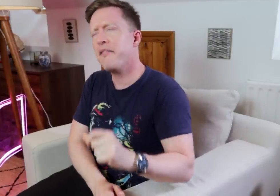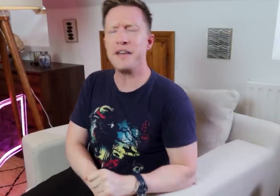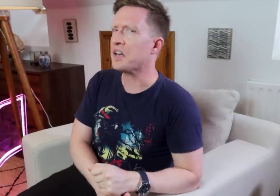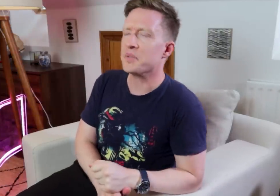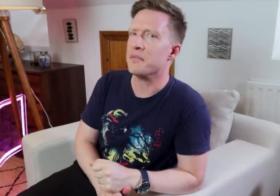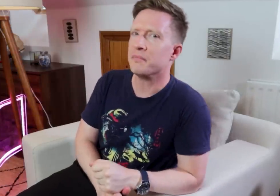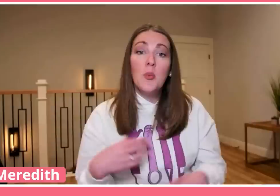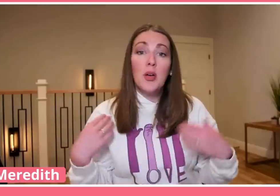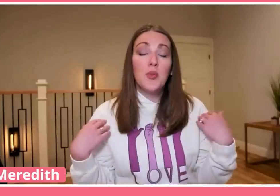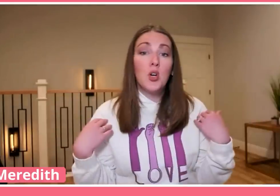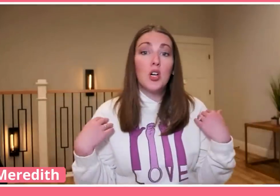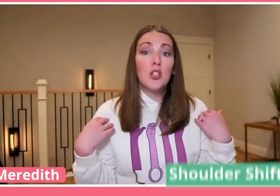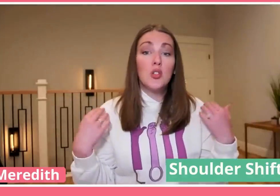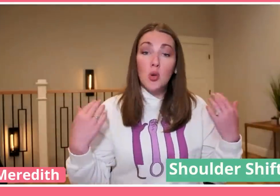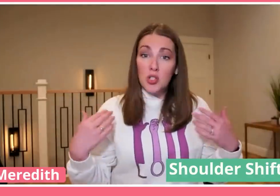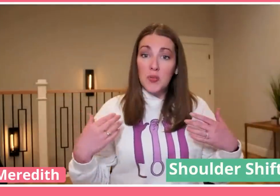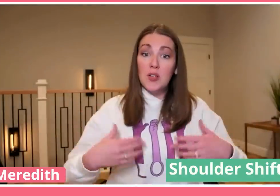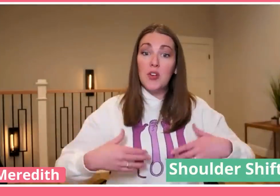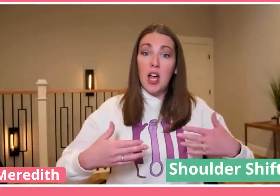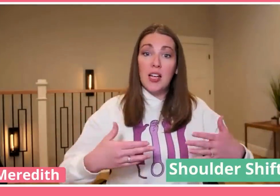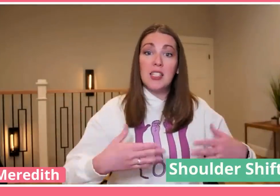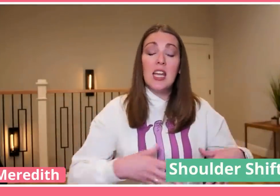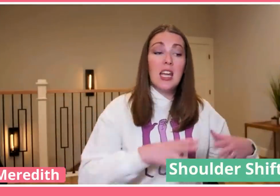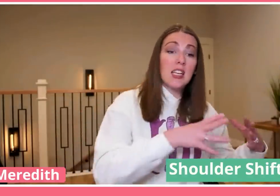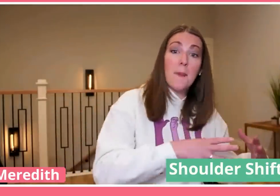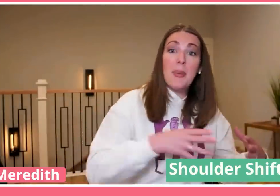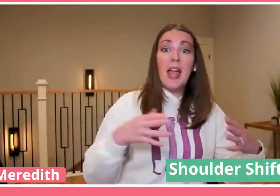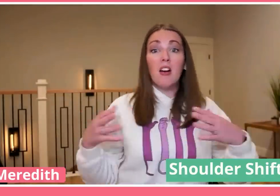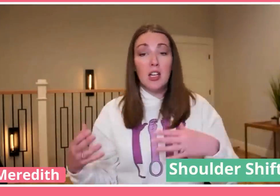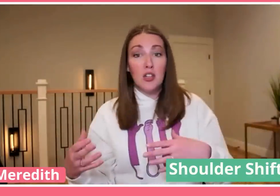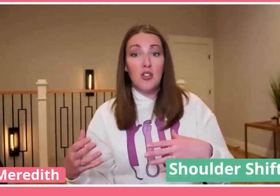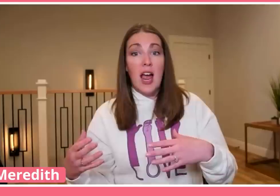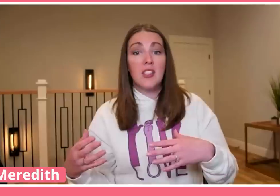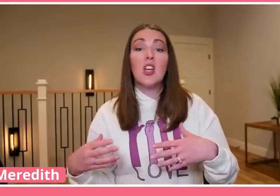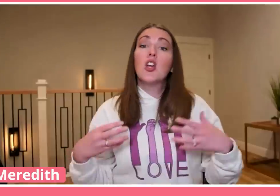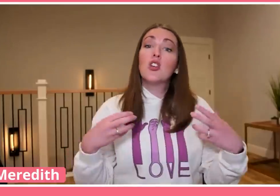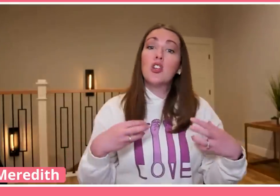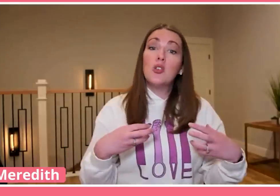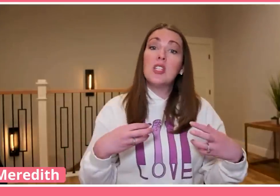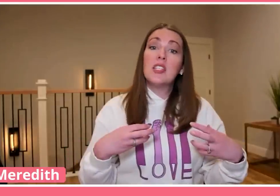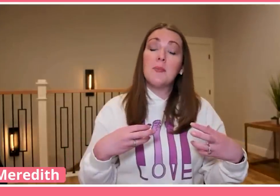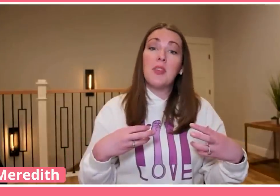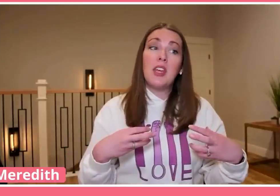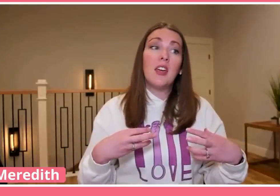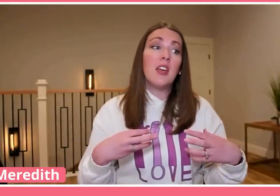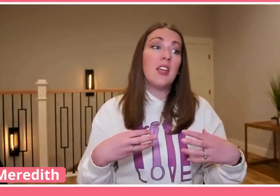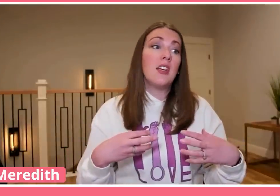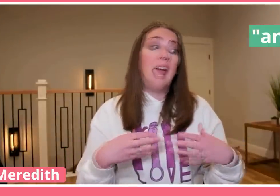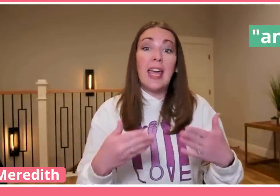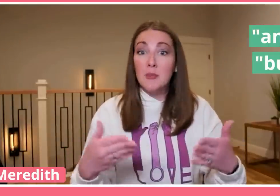other thing comes in. But for shoulder shifting for us, it's a compare and contrast. You're using something in and